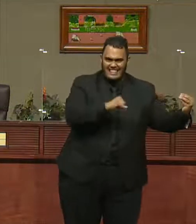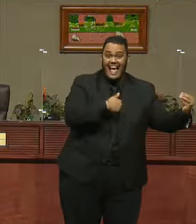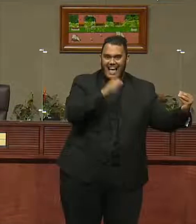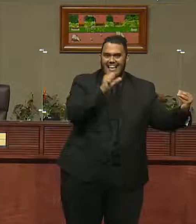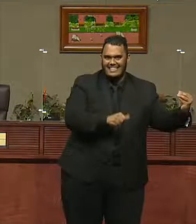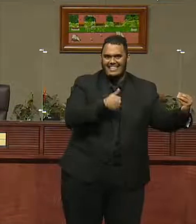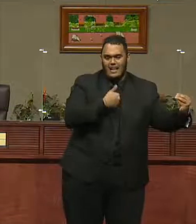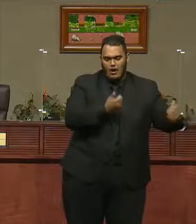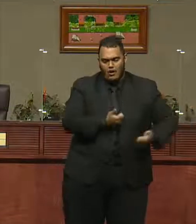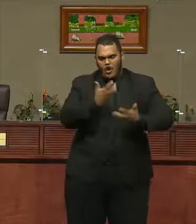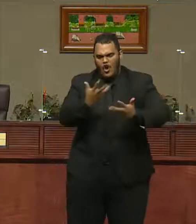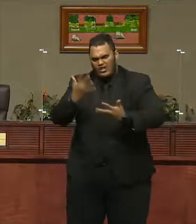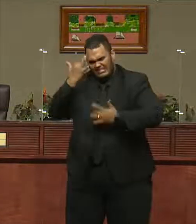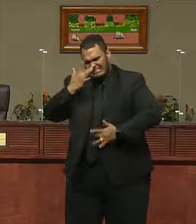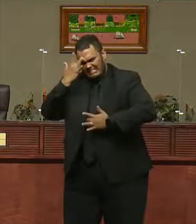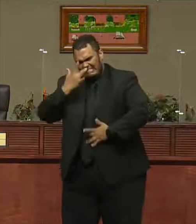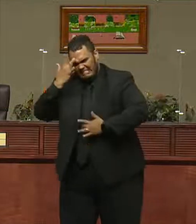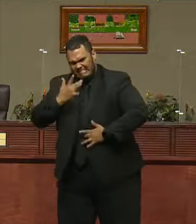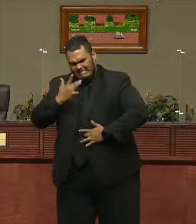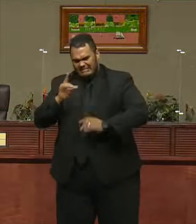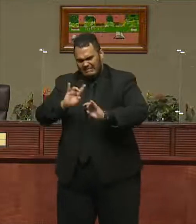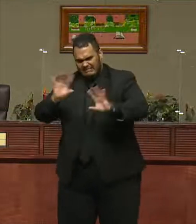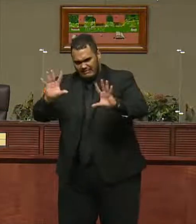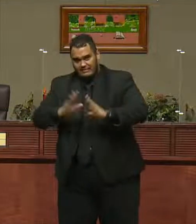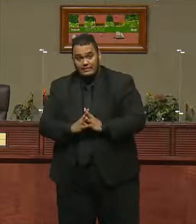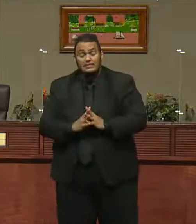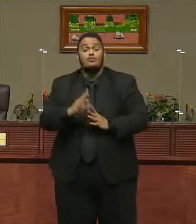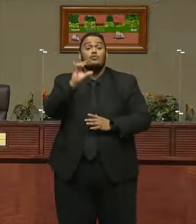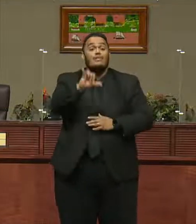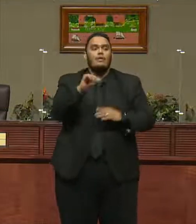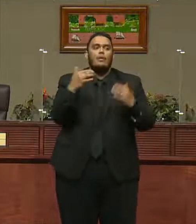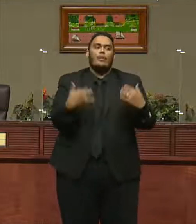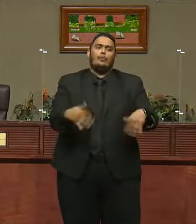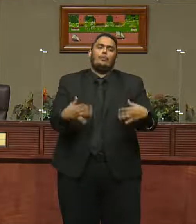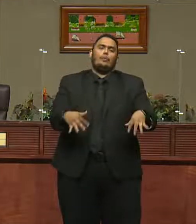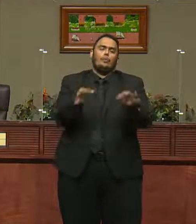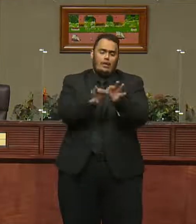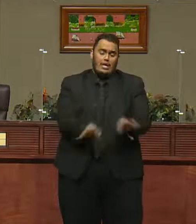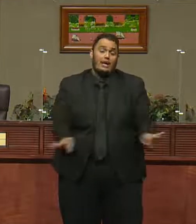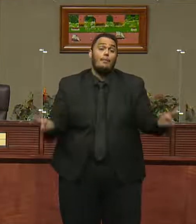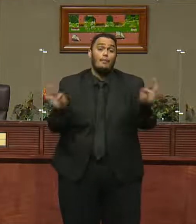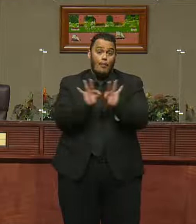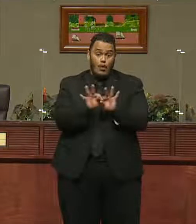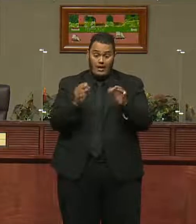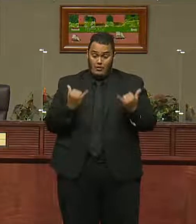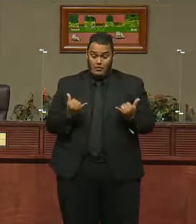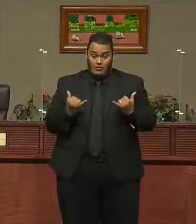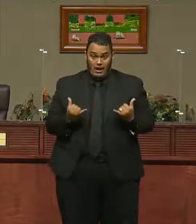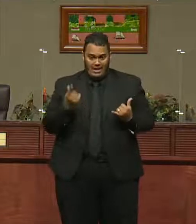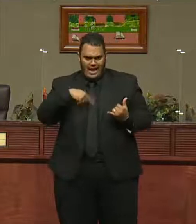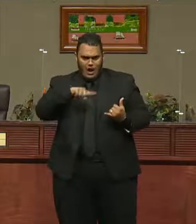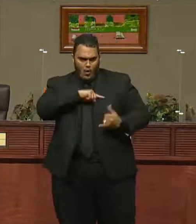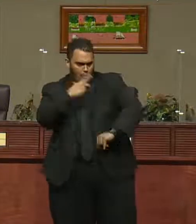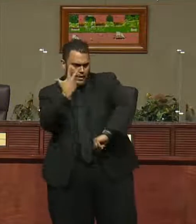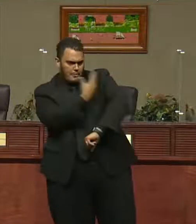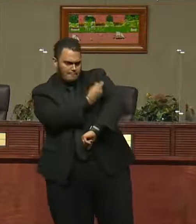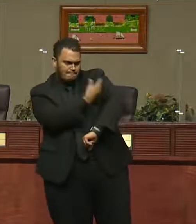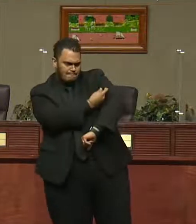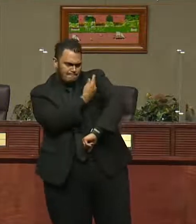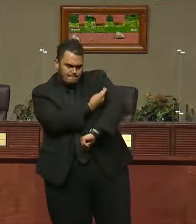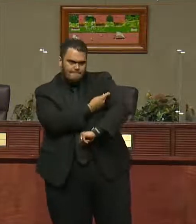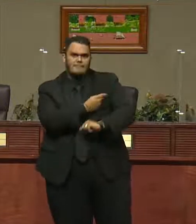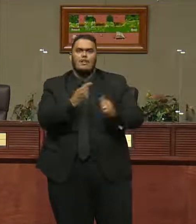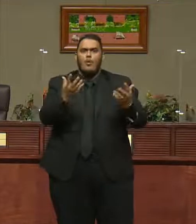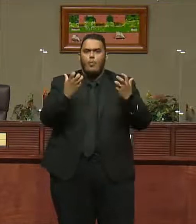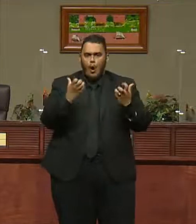variants, which is why it's crucially important that we continue during this time while we vaccinate people and build up community immunity,